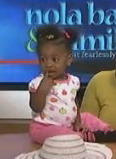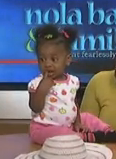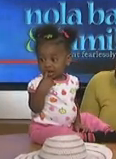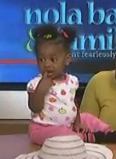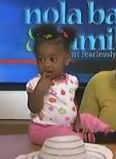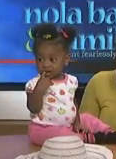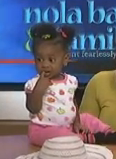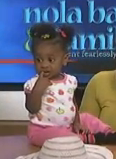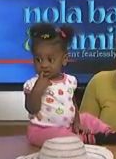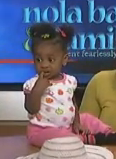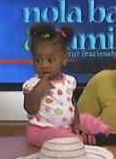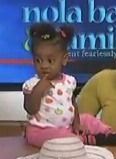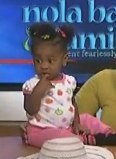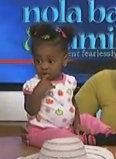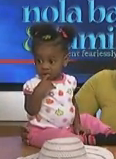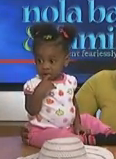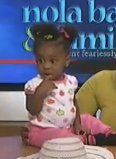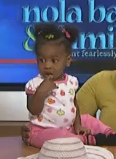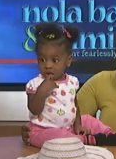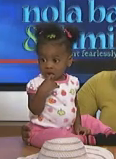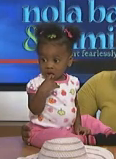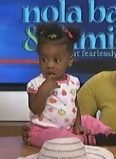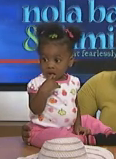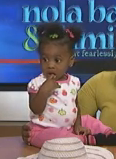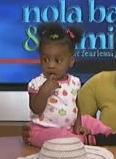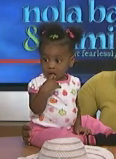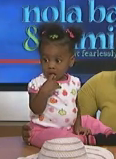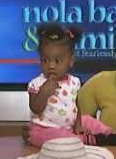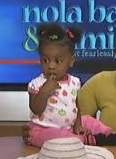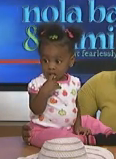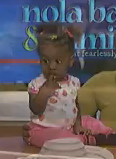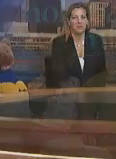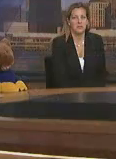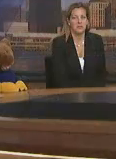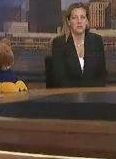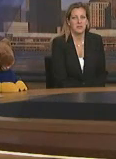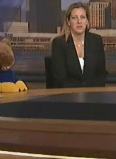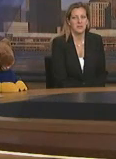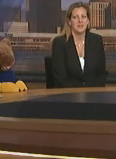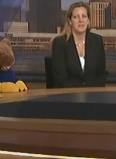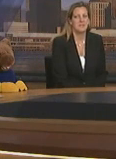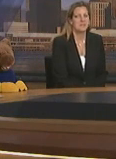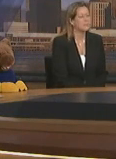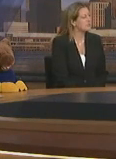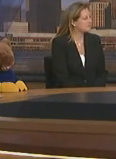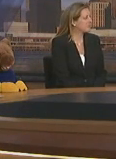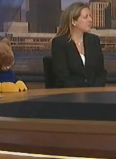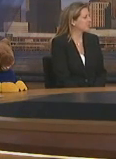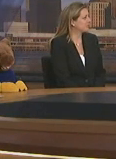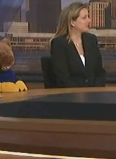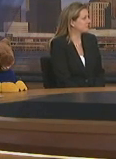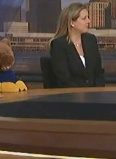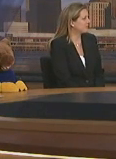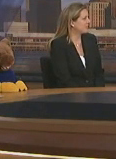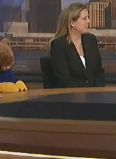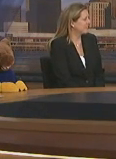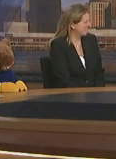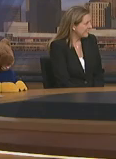Ann Herron explains actually it's a great way for young children to be able to communicate with their parents. Thanks so much for being here. We